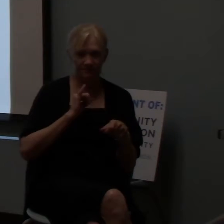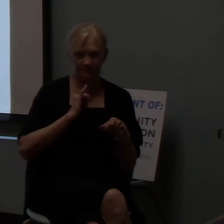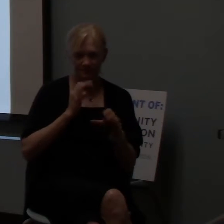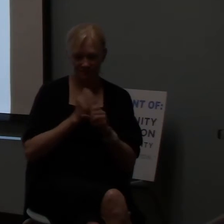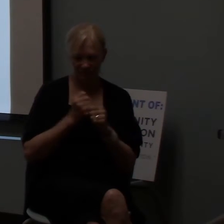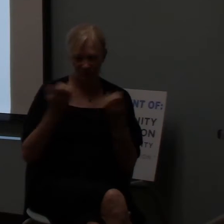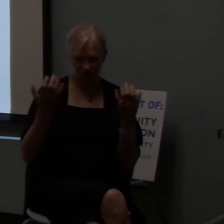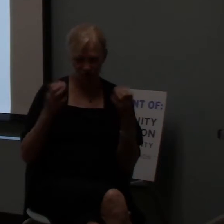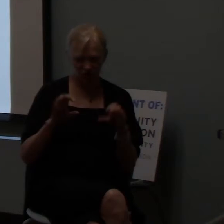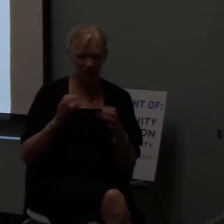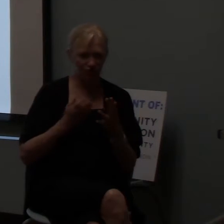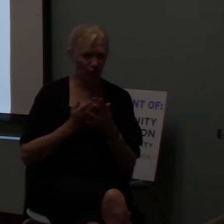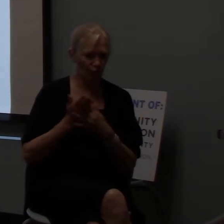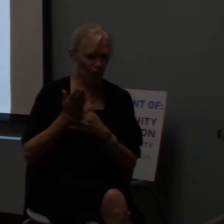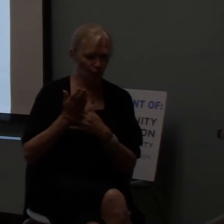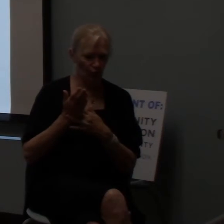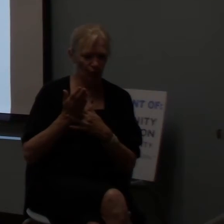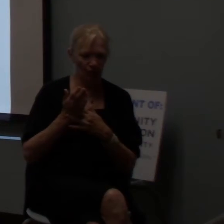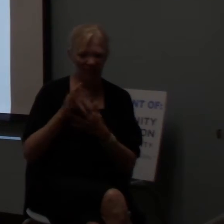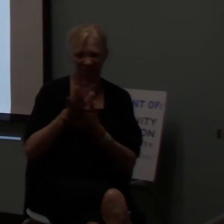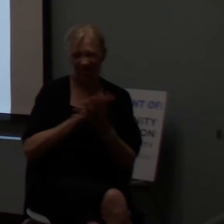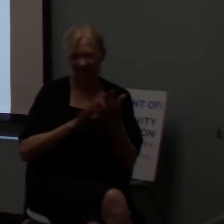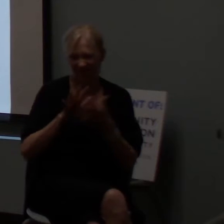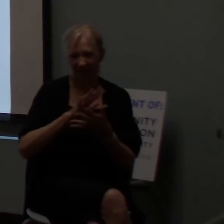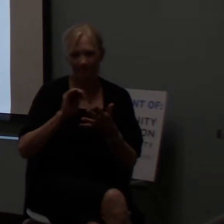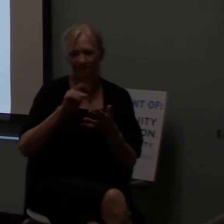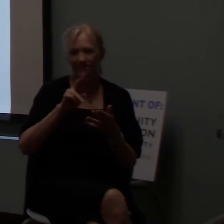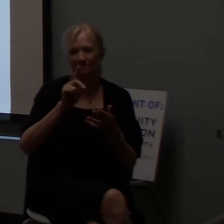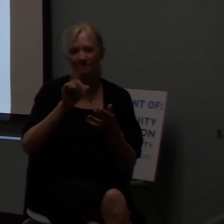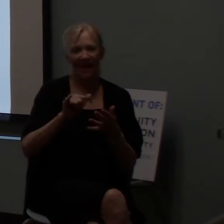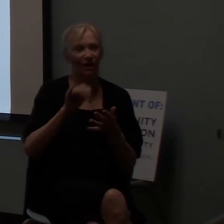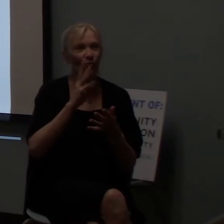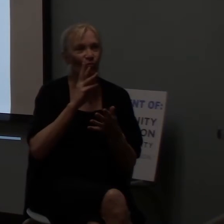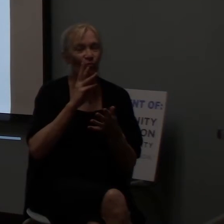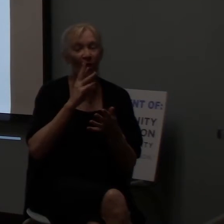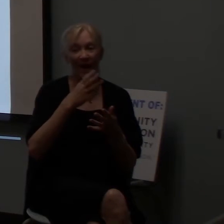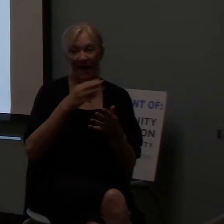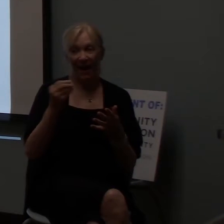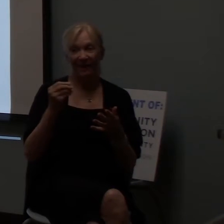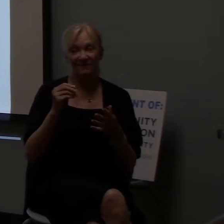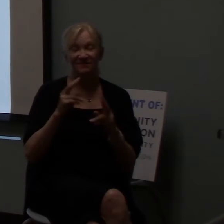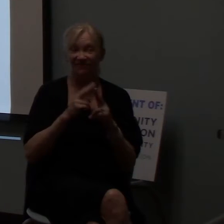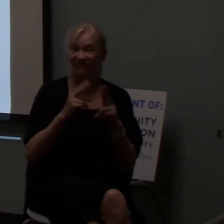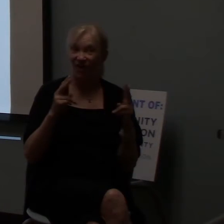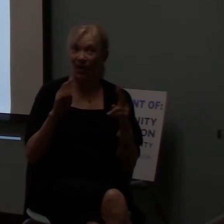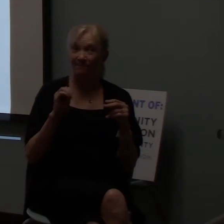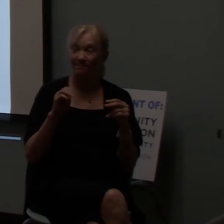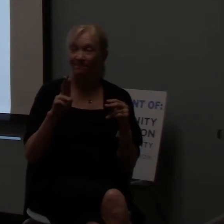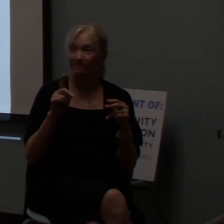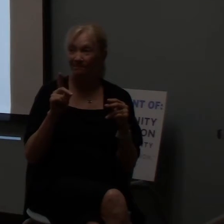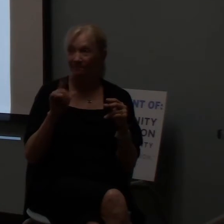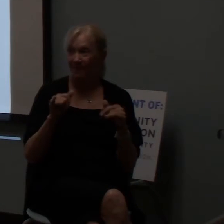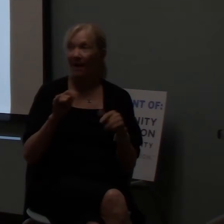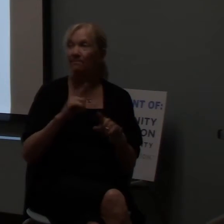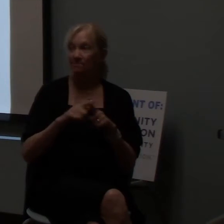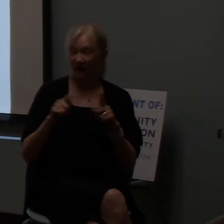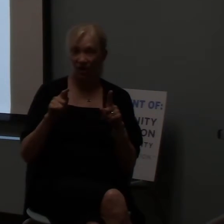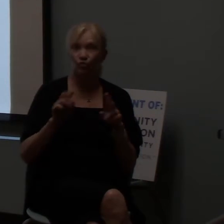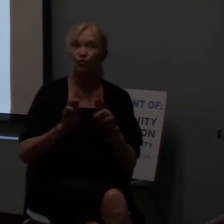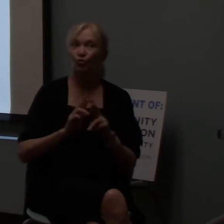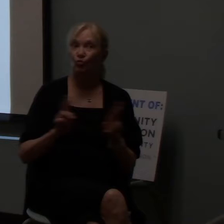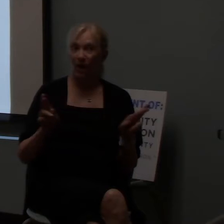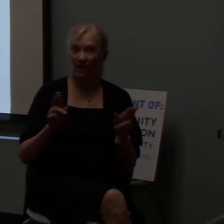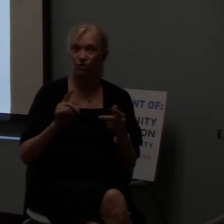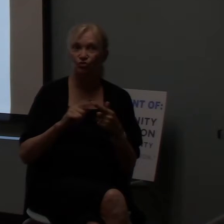through the muddy water that is getting this on the ballot. And it's muddy water. But we do have it on, ready to